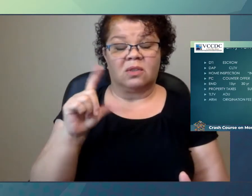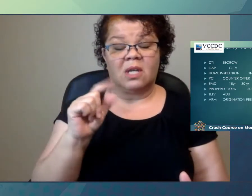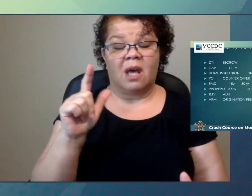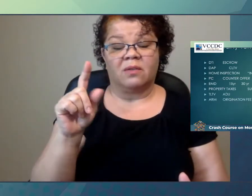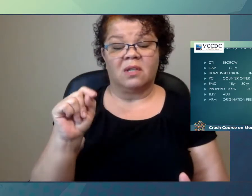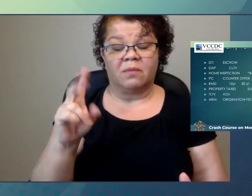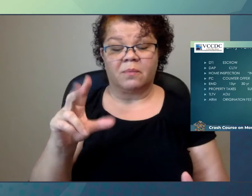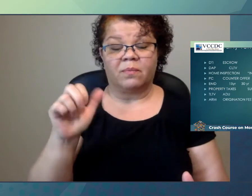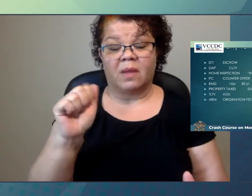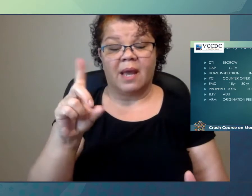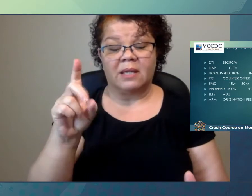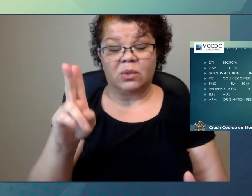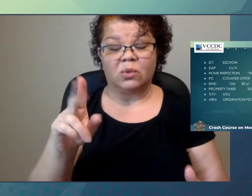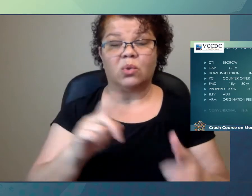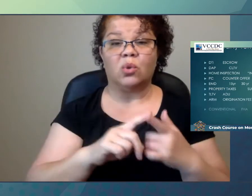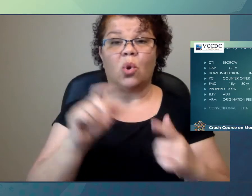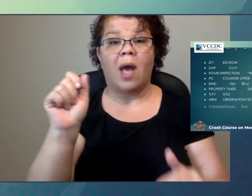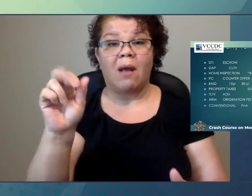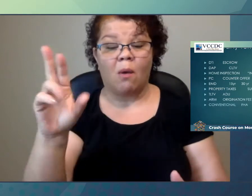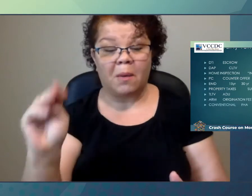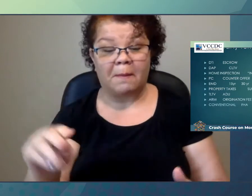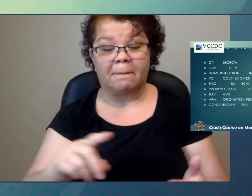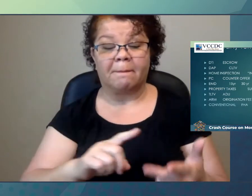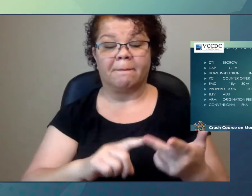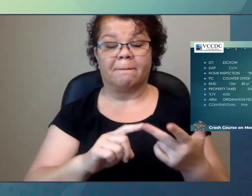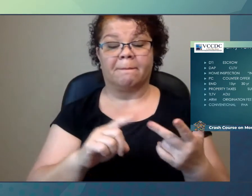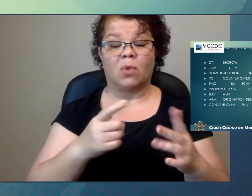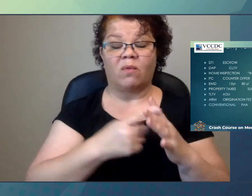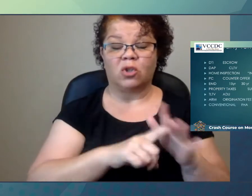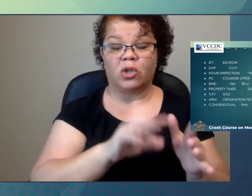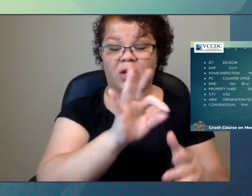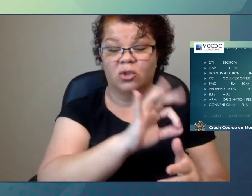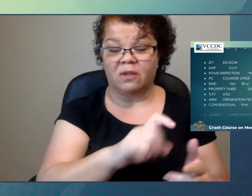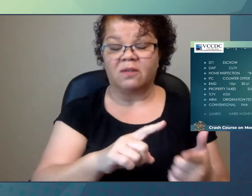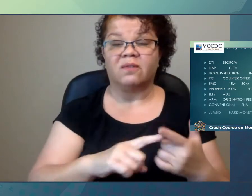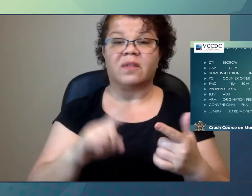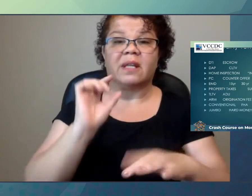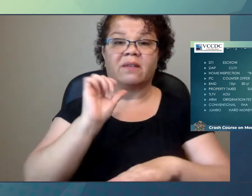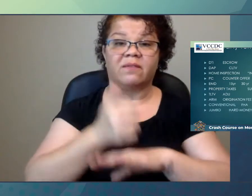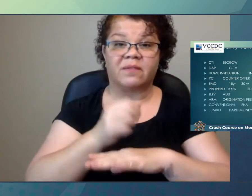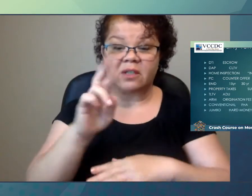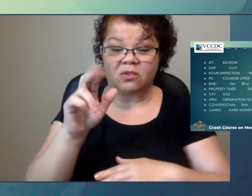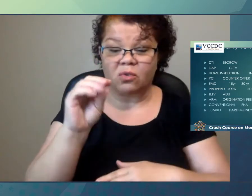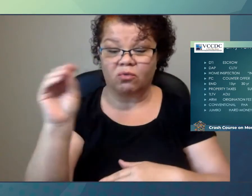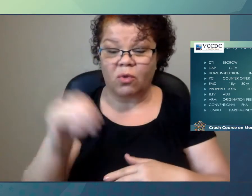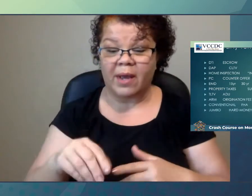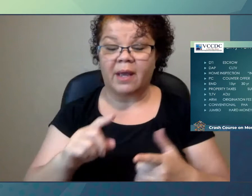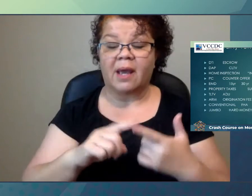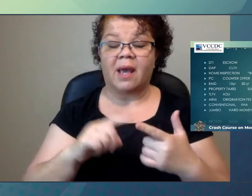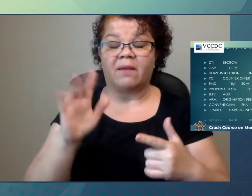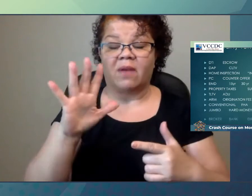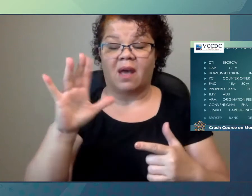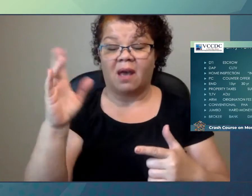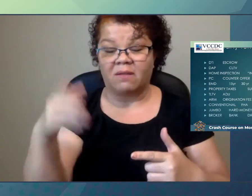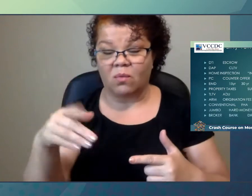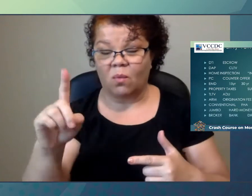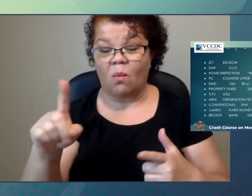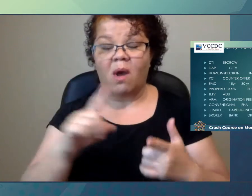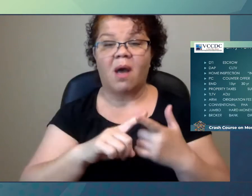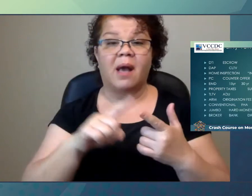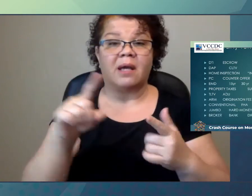ARM, origination fee, fixed rate, termite inspection, conventional, FHA, VA, jumbo, hard